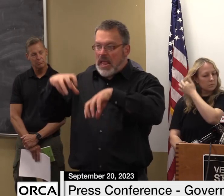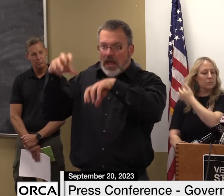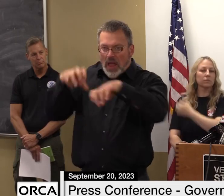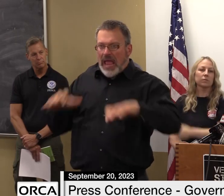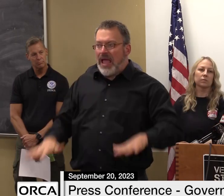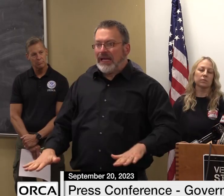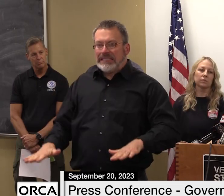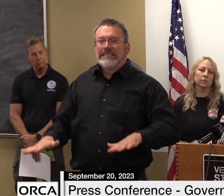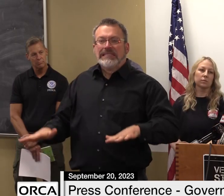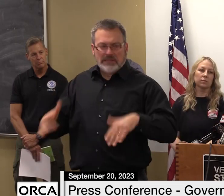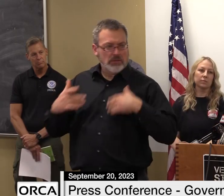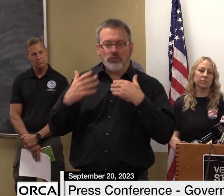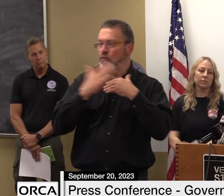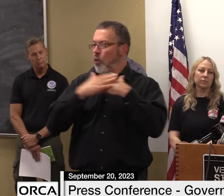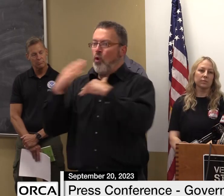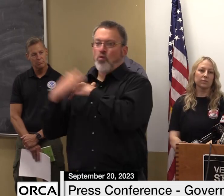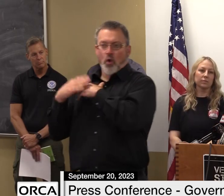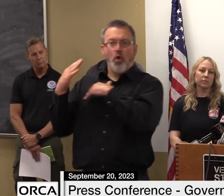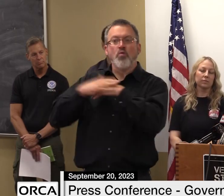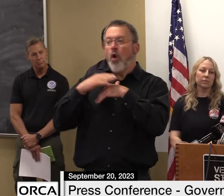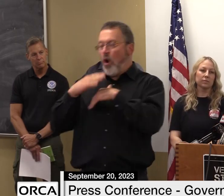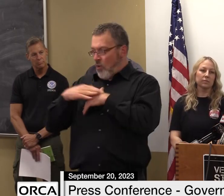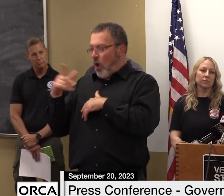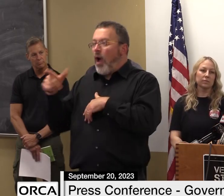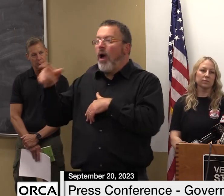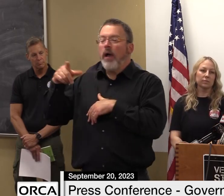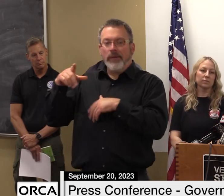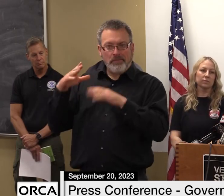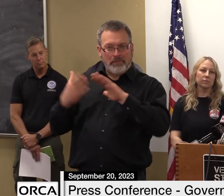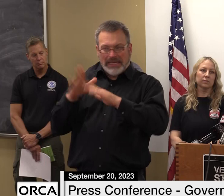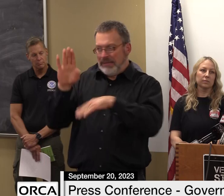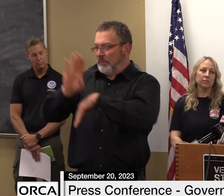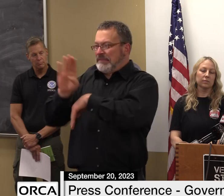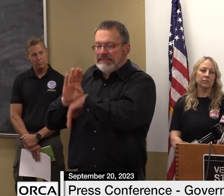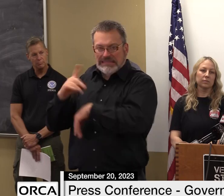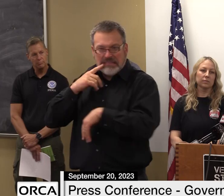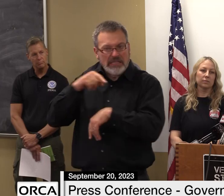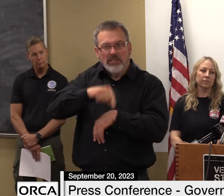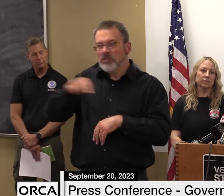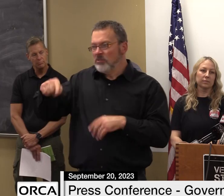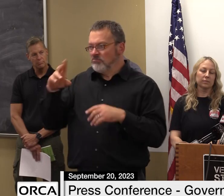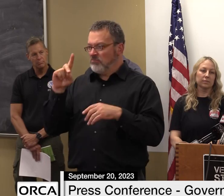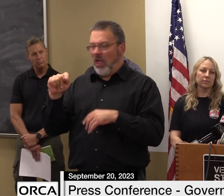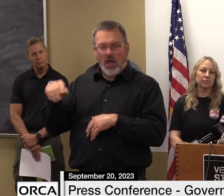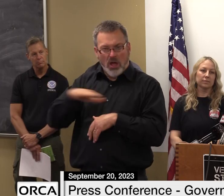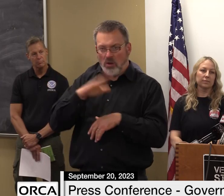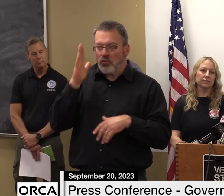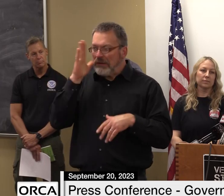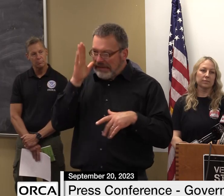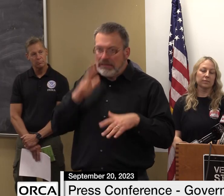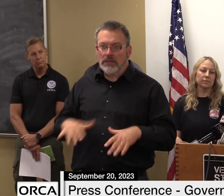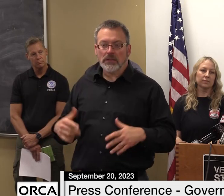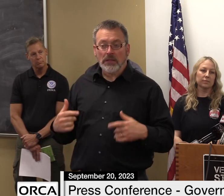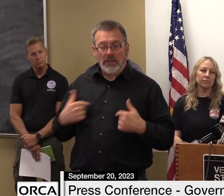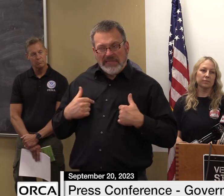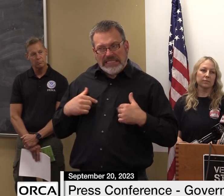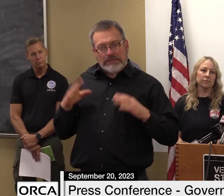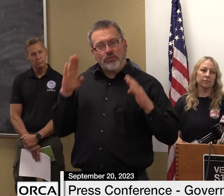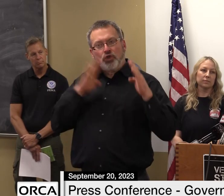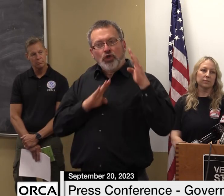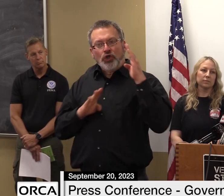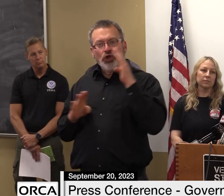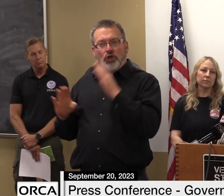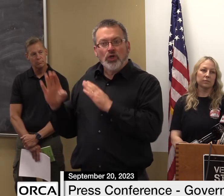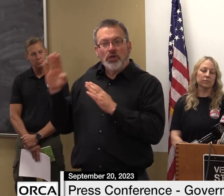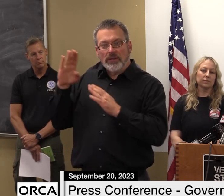Downtown Business Association increased. Still, we were not alarmed. In 2011, we had water above knee height in the basement. We